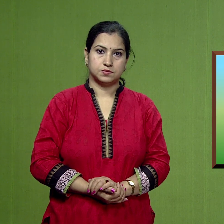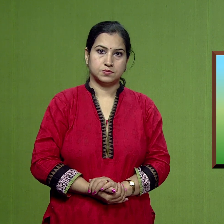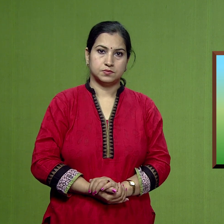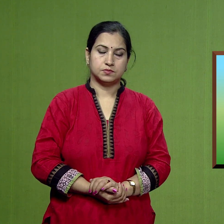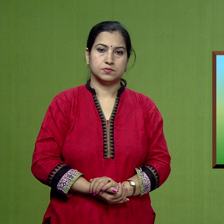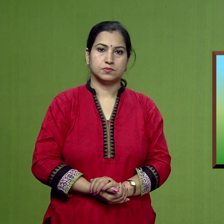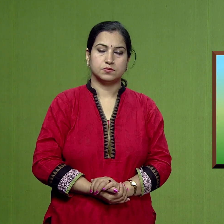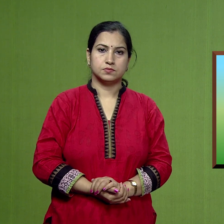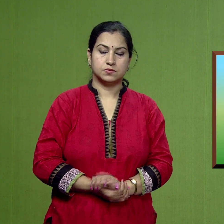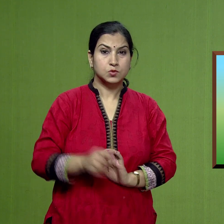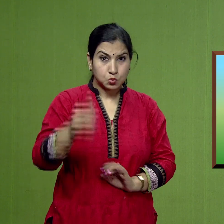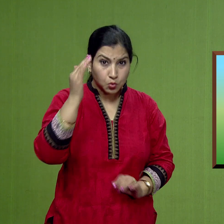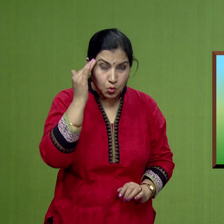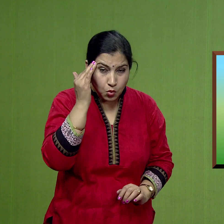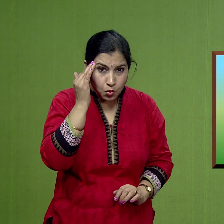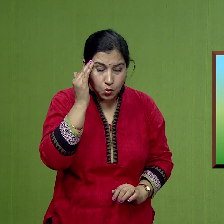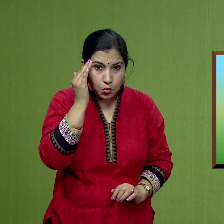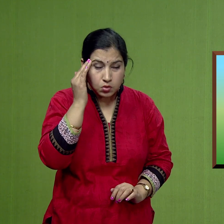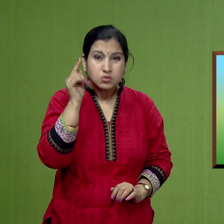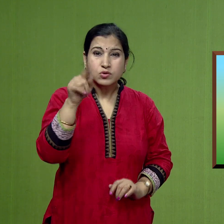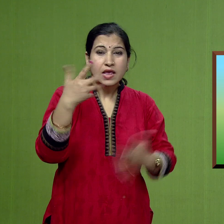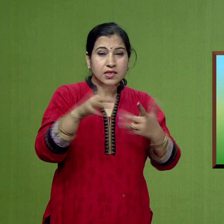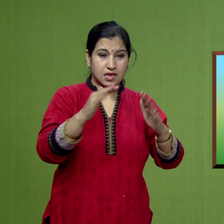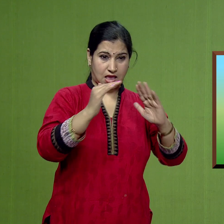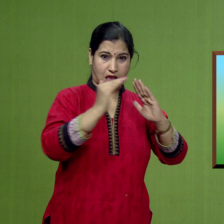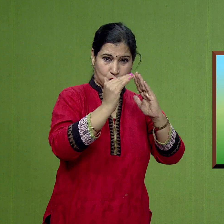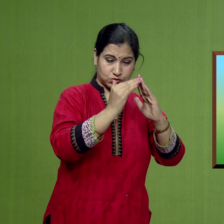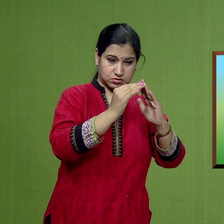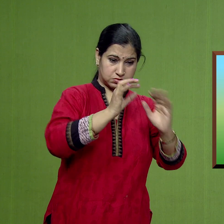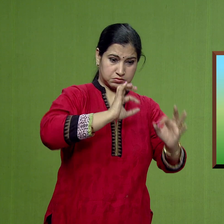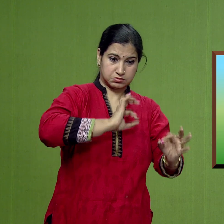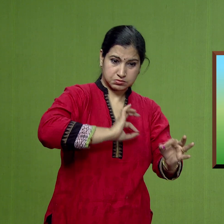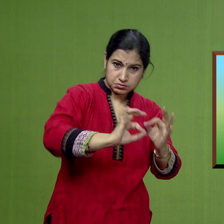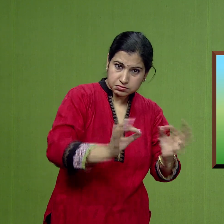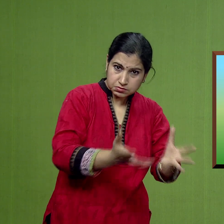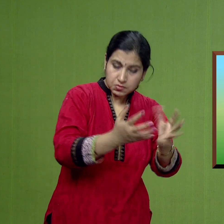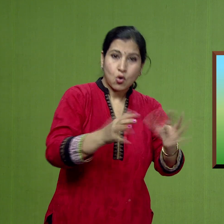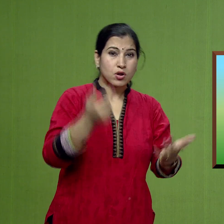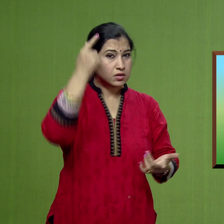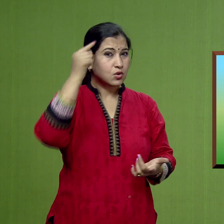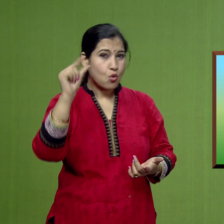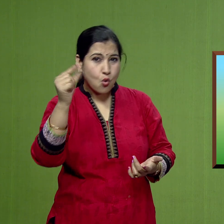Do you know that when you burn household fuel or coal in thermal power